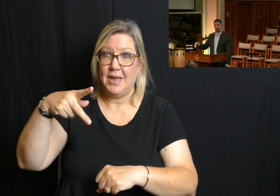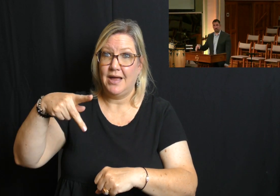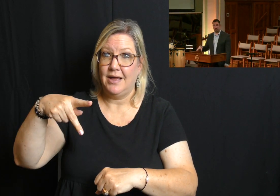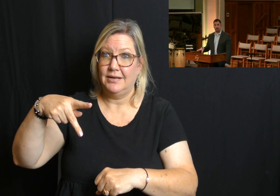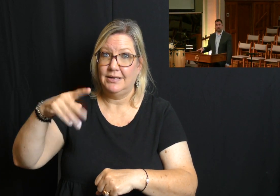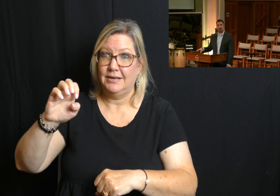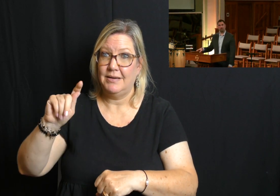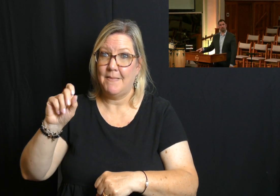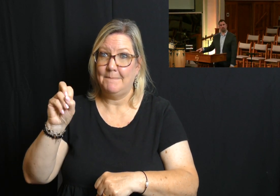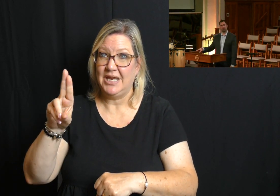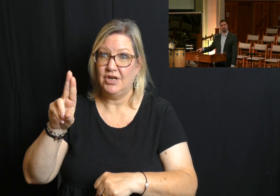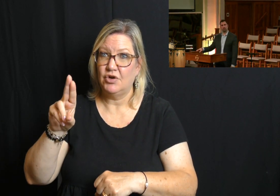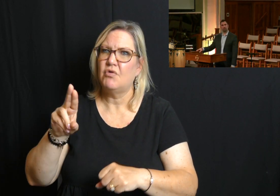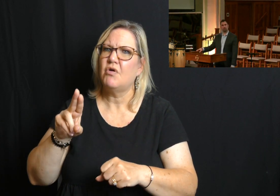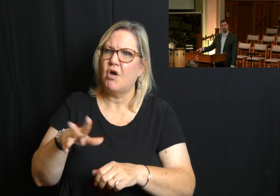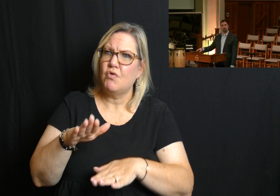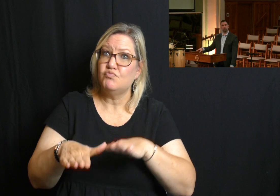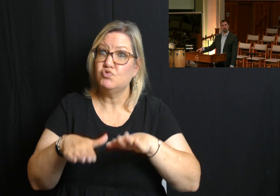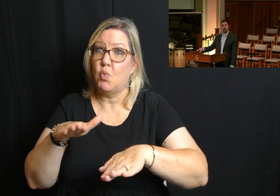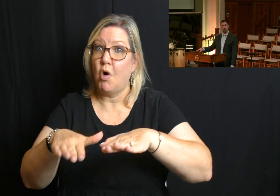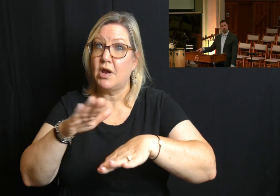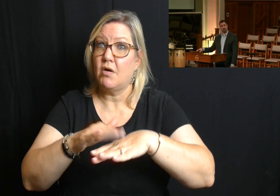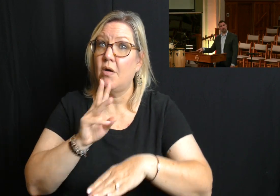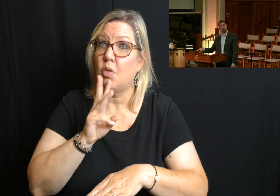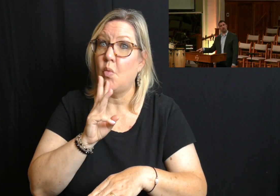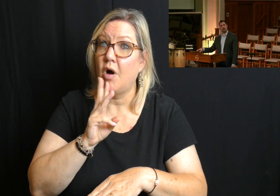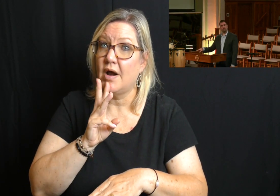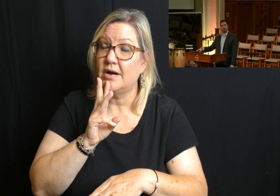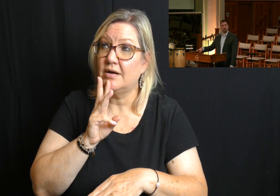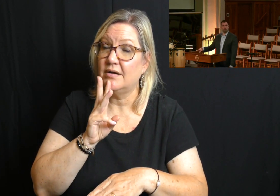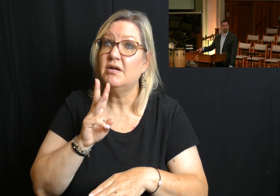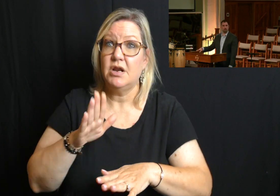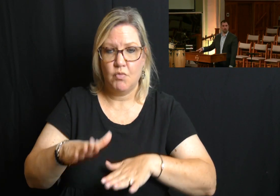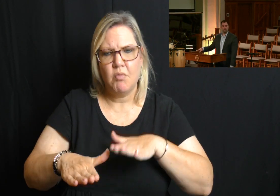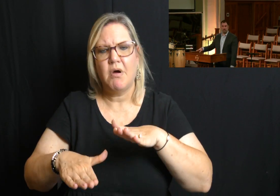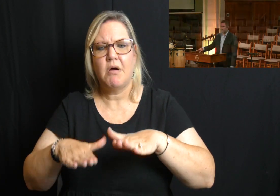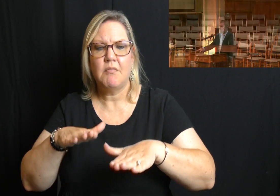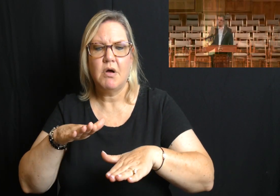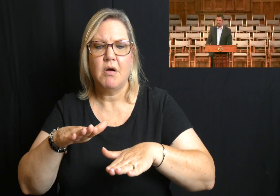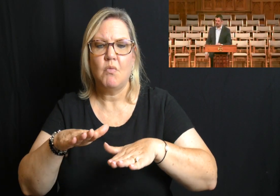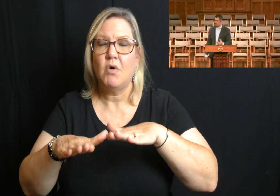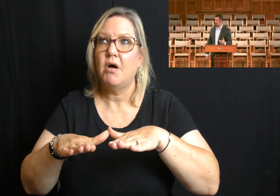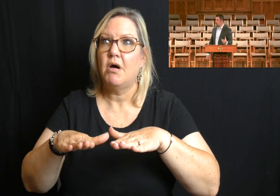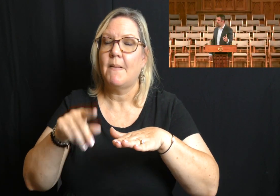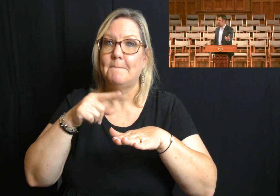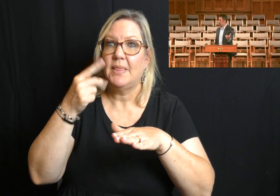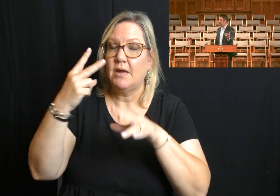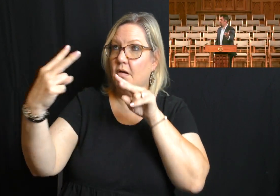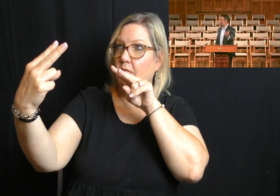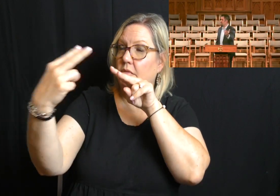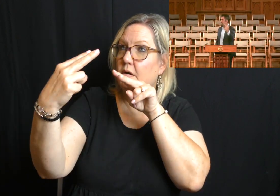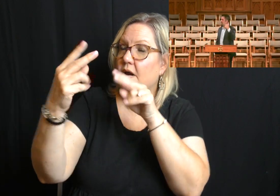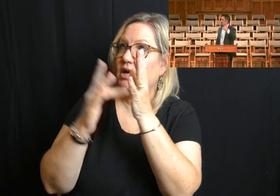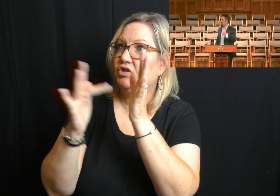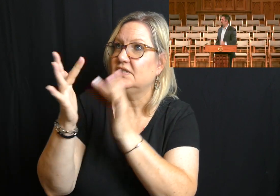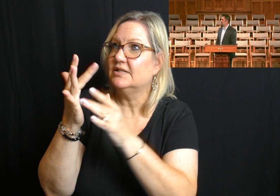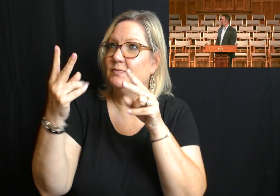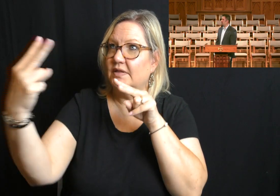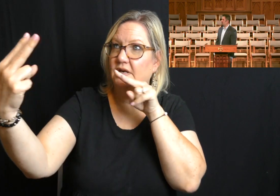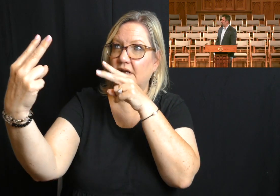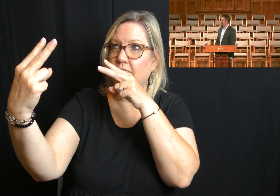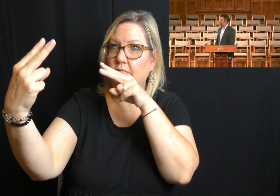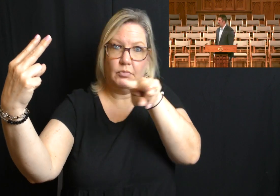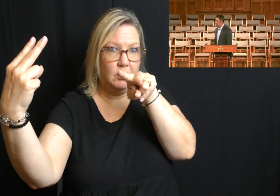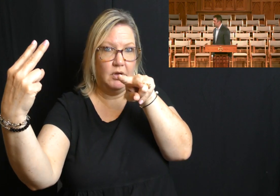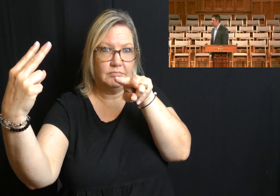he starts to sink. And I'm like, I wonder if that's what I'm doing. And then the next song that we sing the next day in VBS is